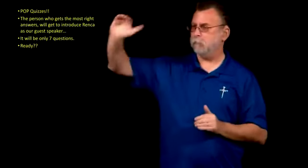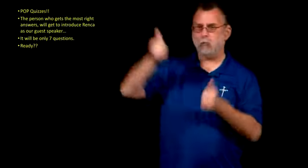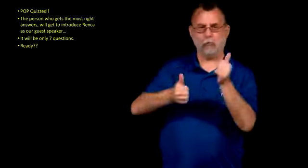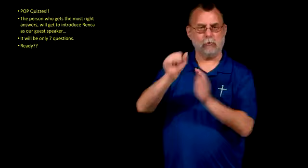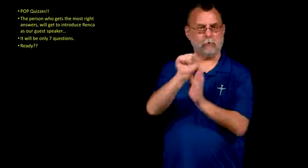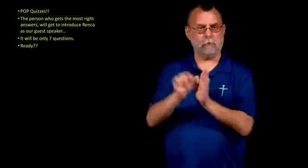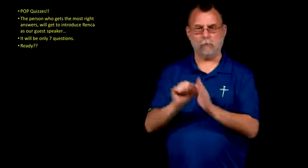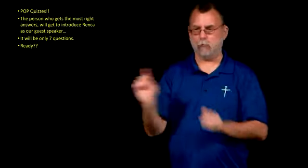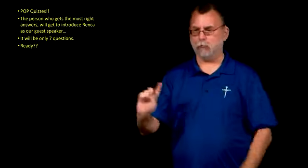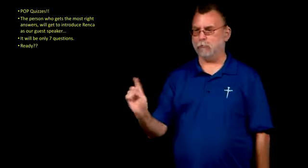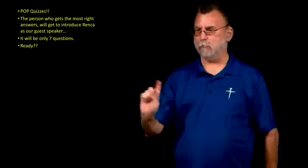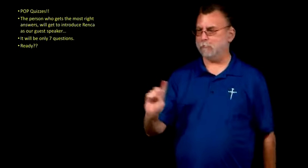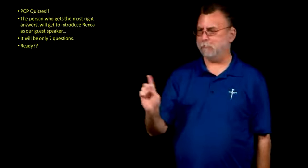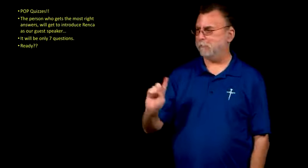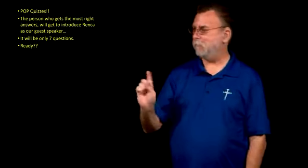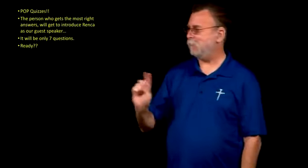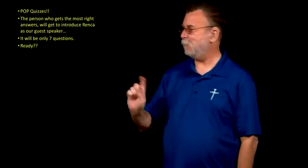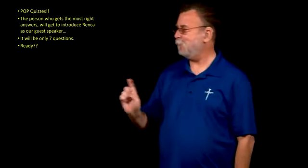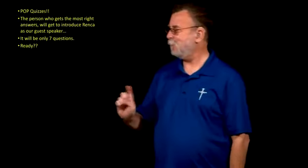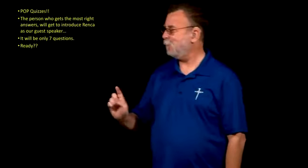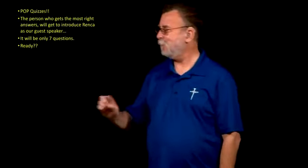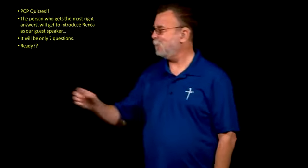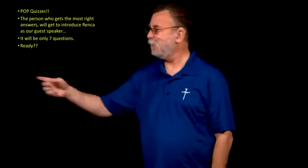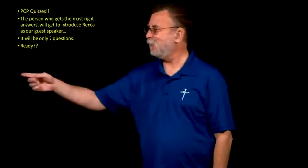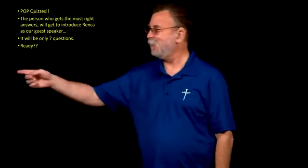Where did they start? What state did they grow up in?